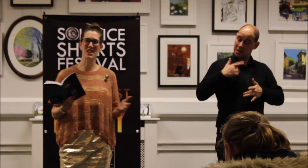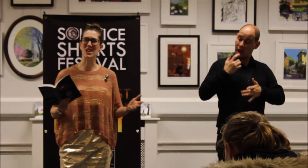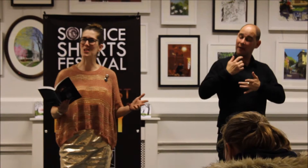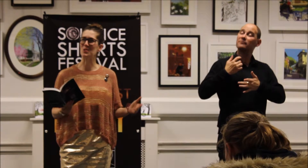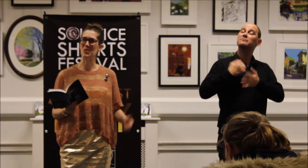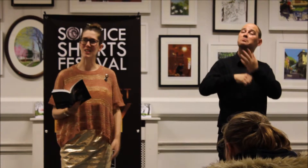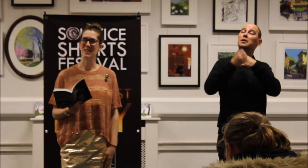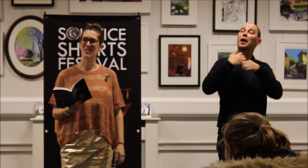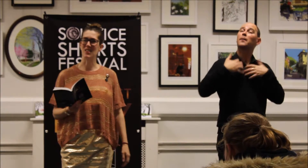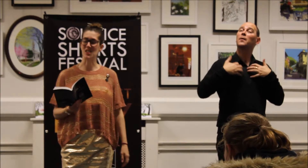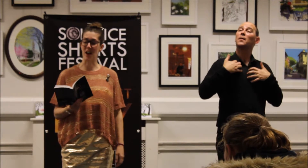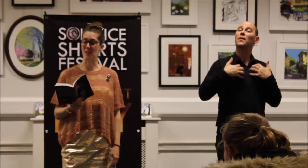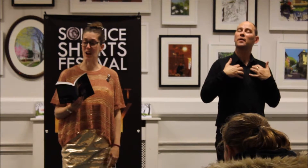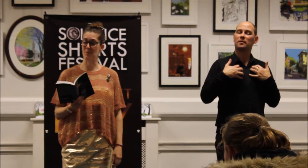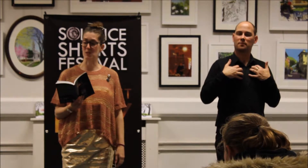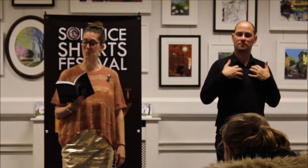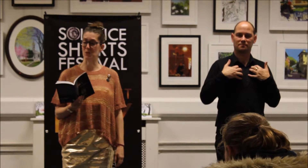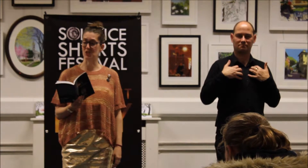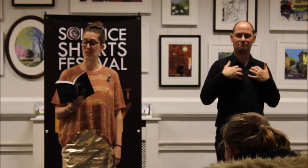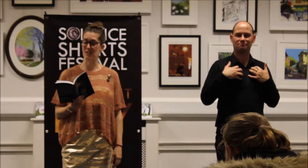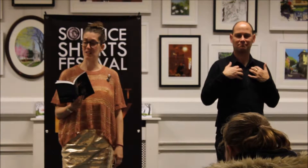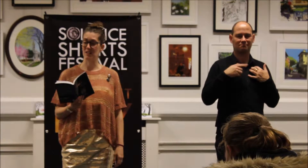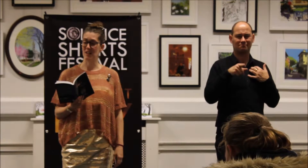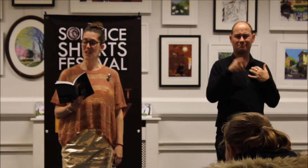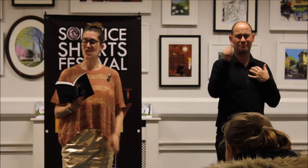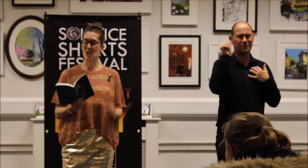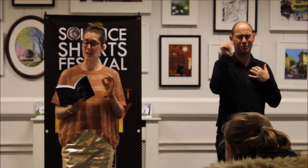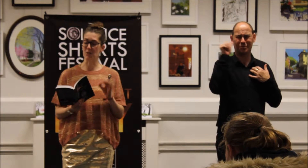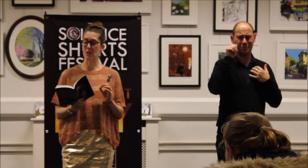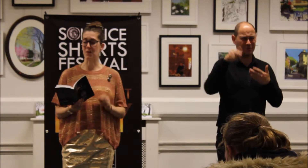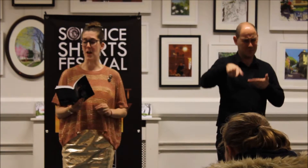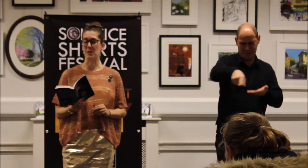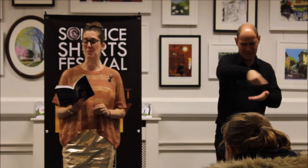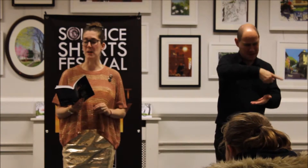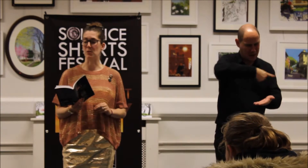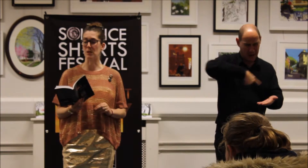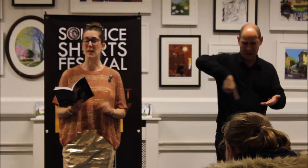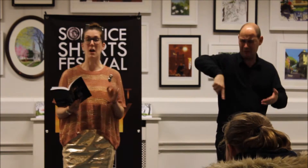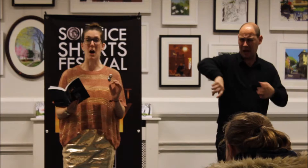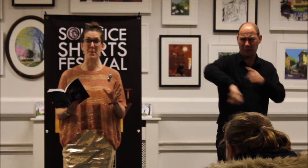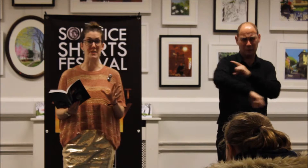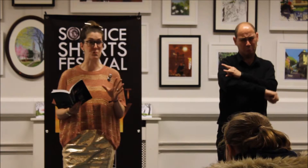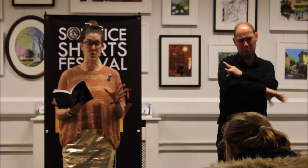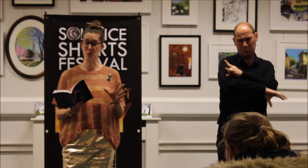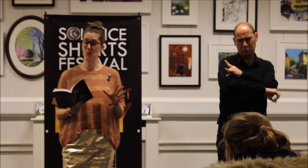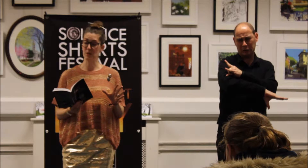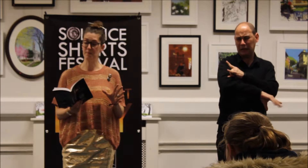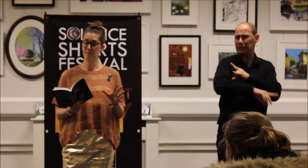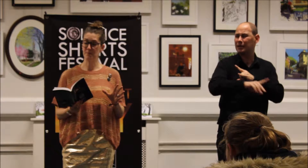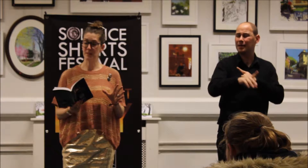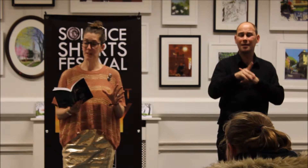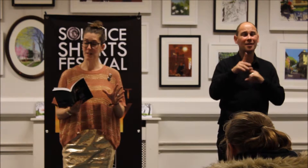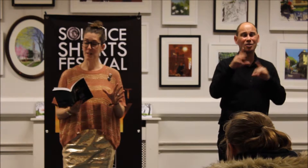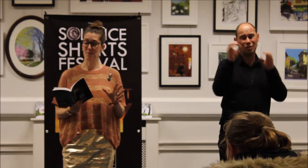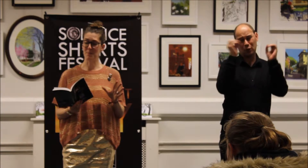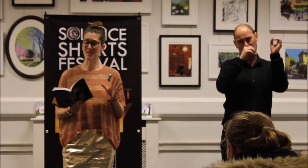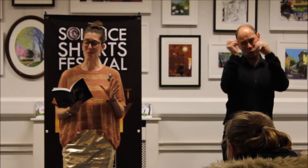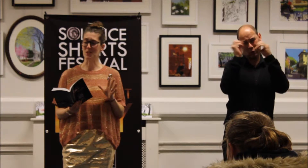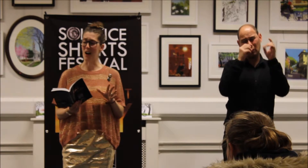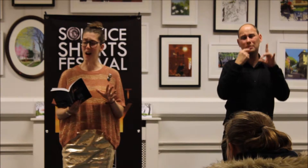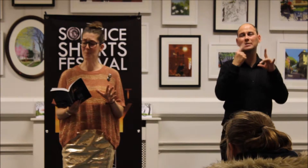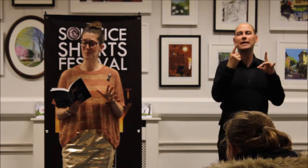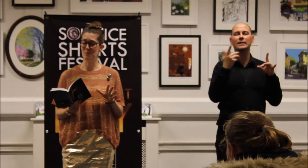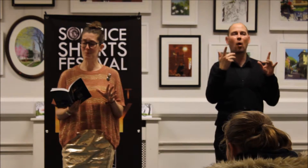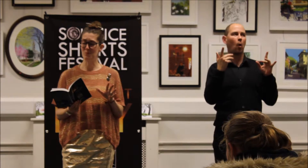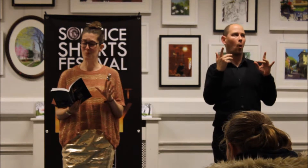She knew that the diagram was bullshit. She literally found it by Googling ominous rune. But